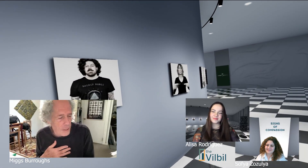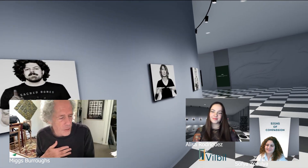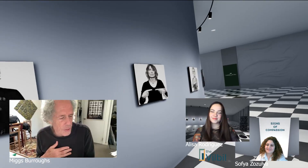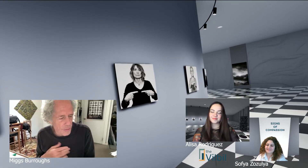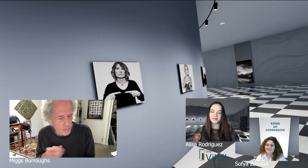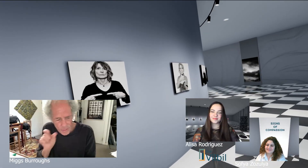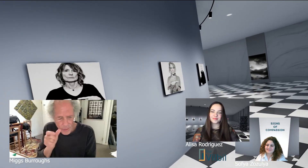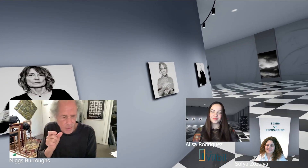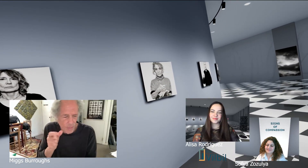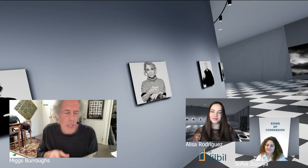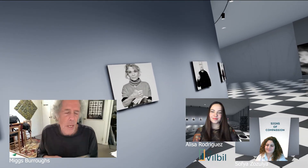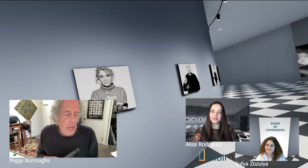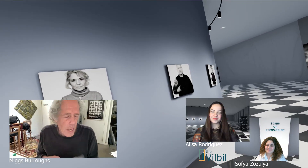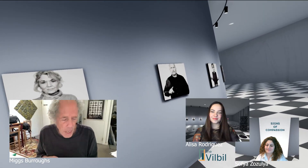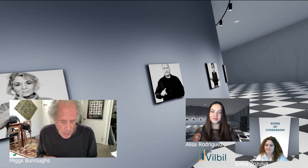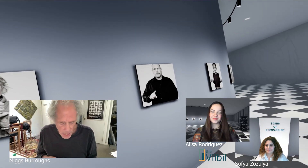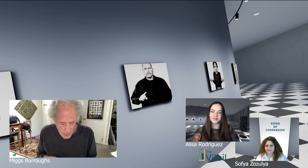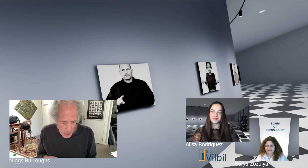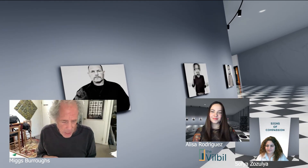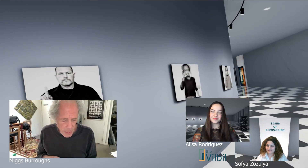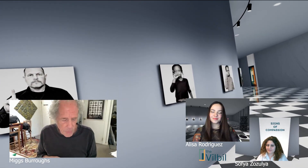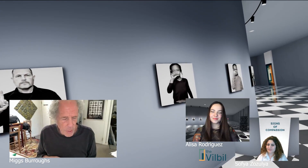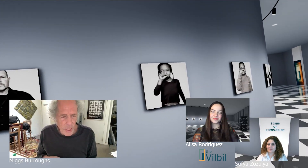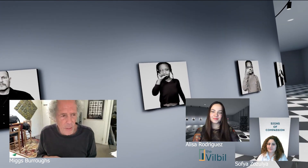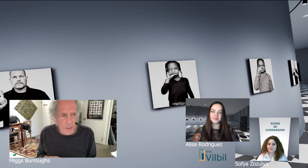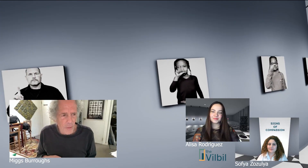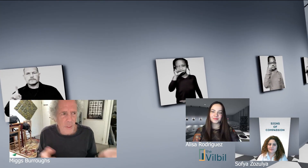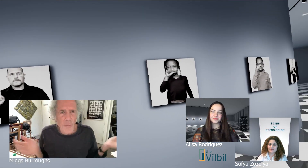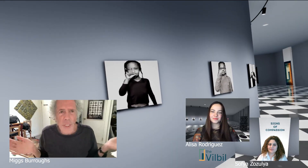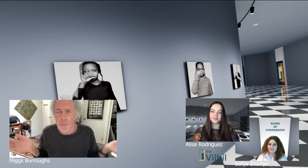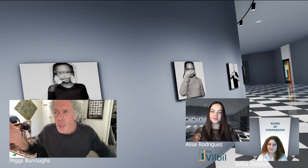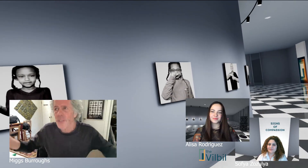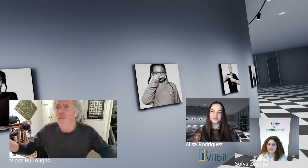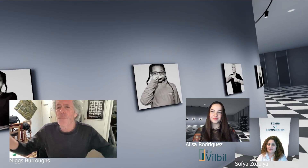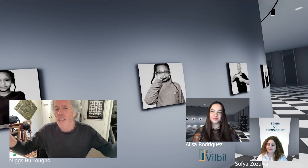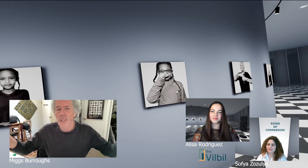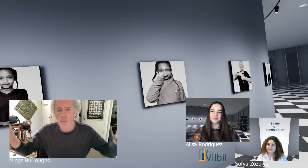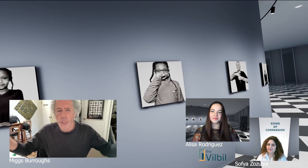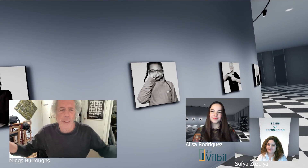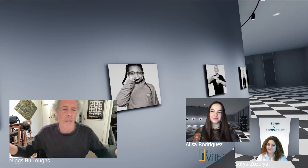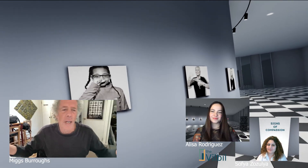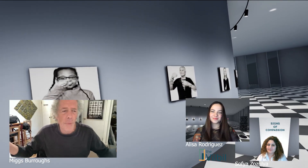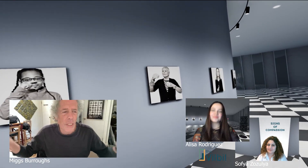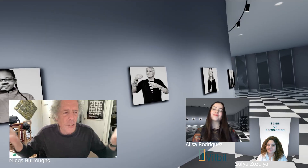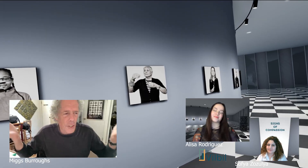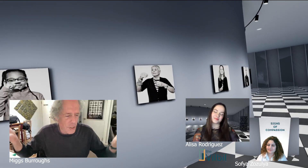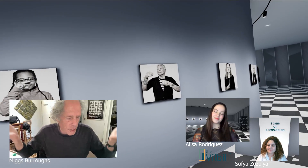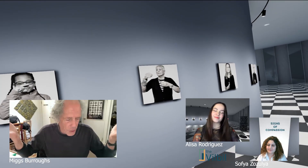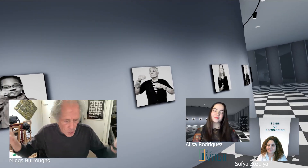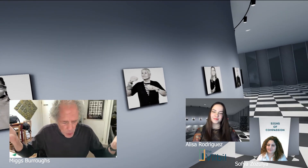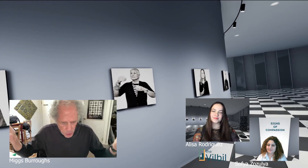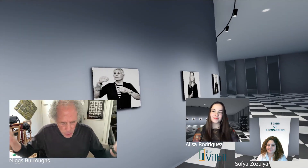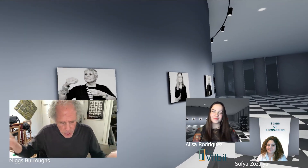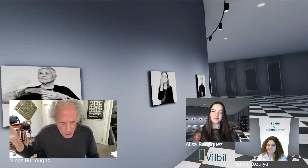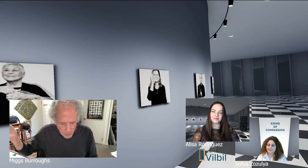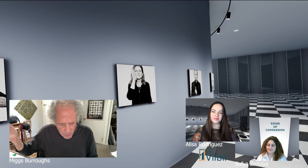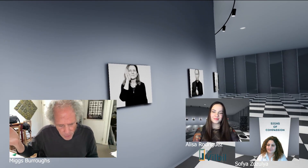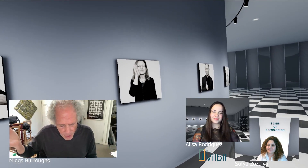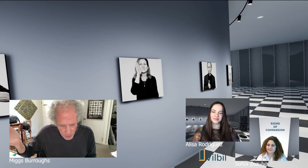this little, and I kept thinking, somebody must have made these bigger. I mean, it's too intriguing and fun